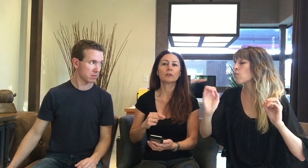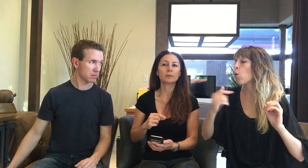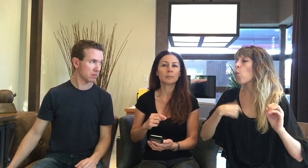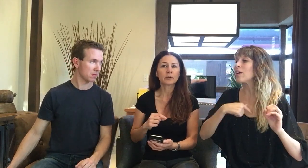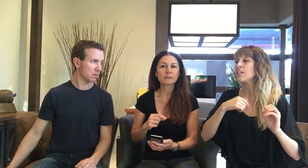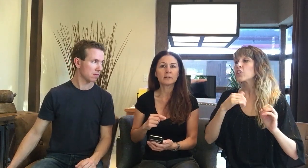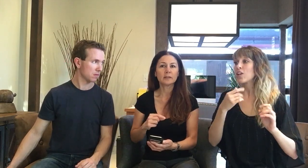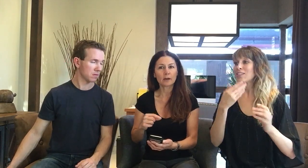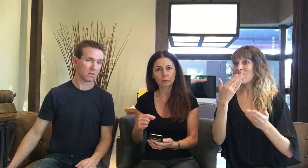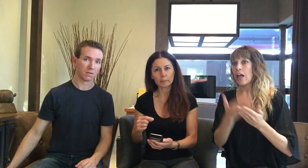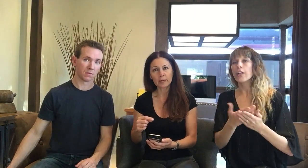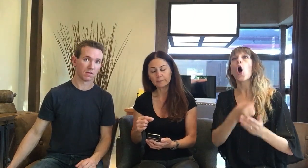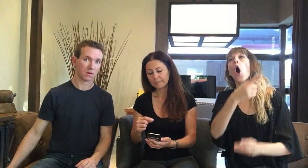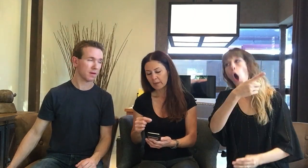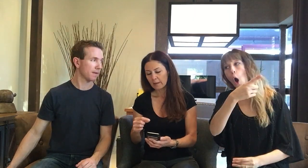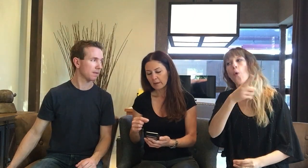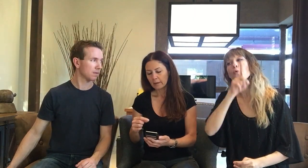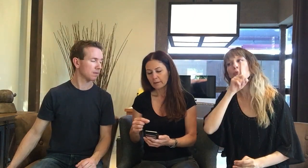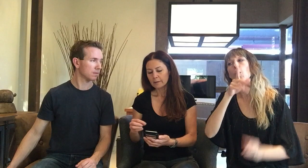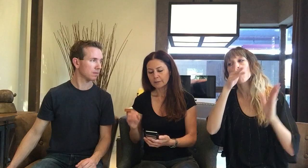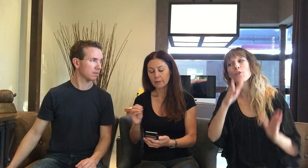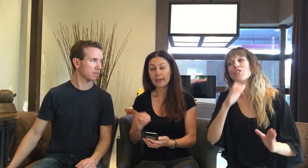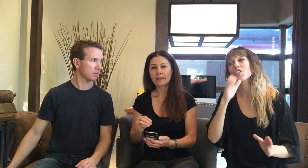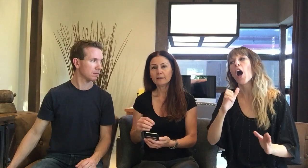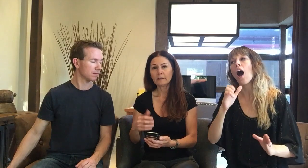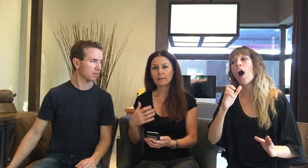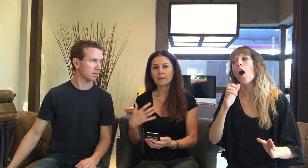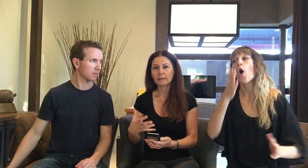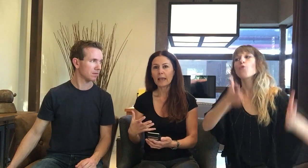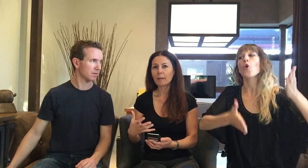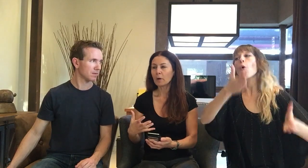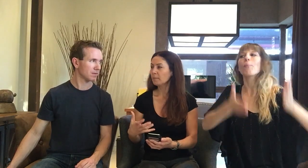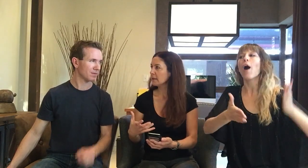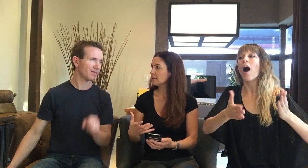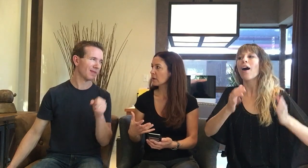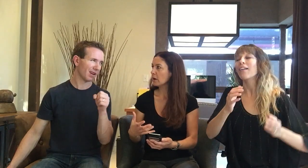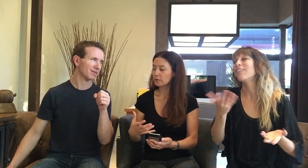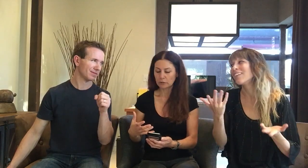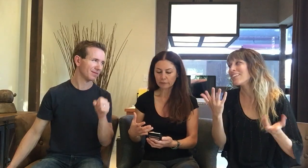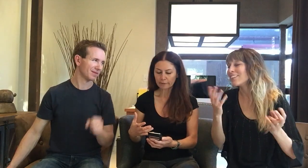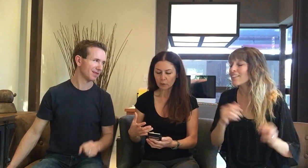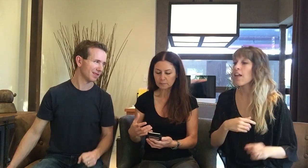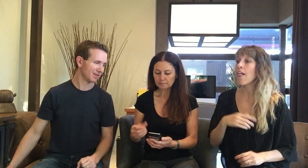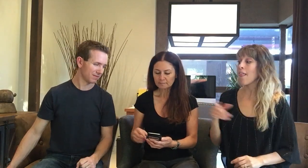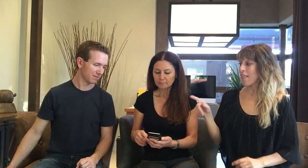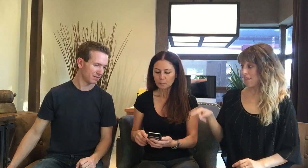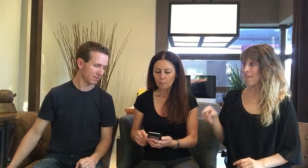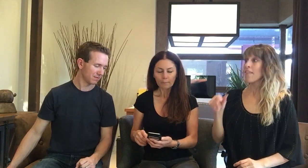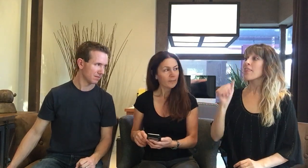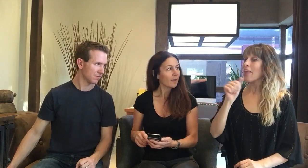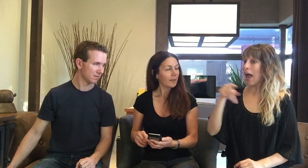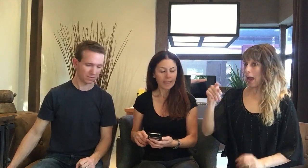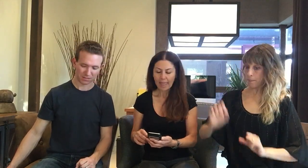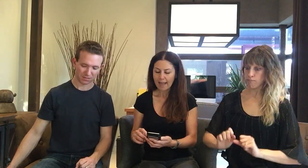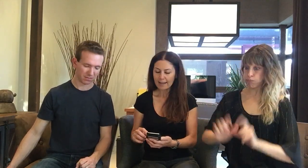a real person and not a robot. So then the app populates onto your phone,